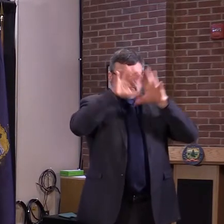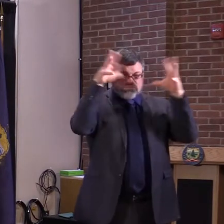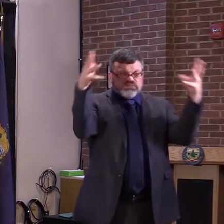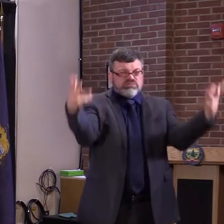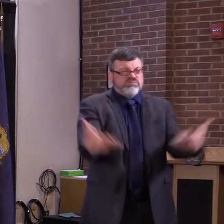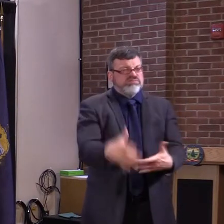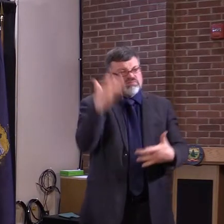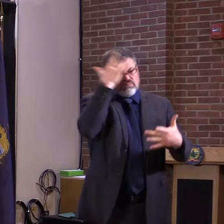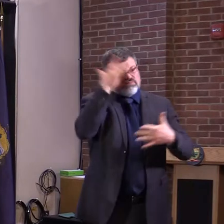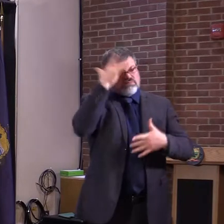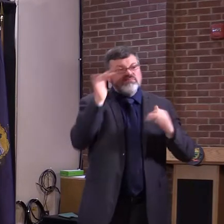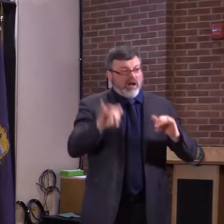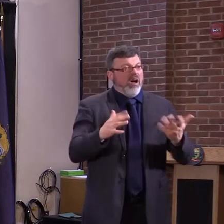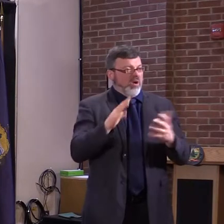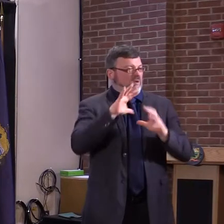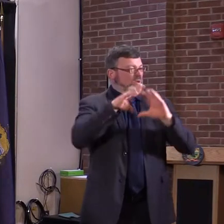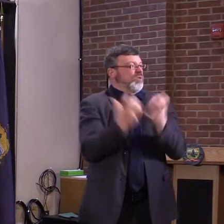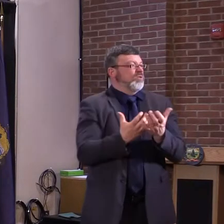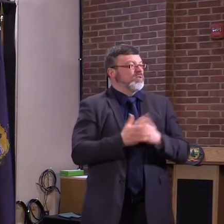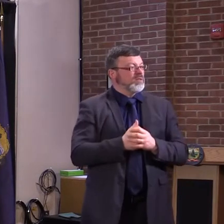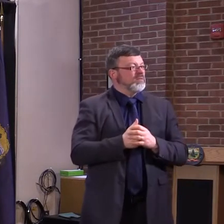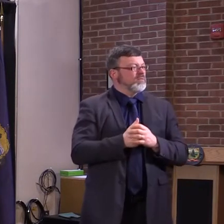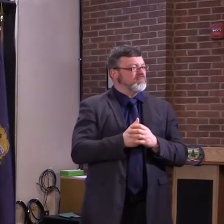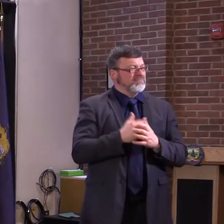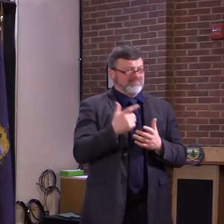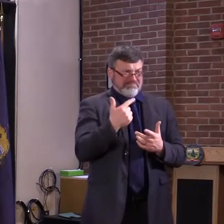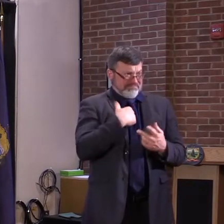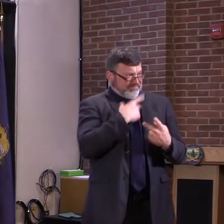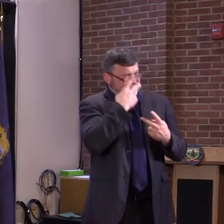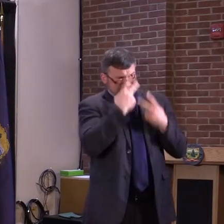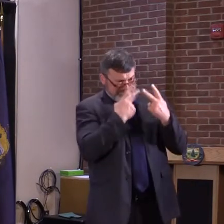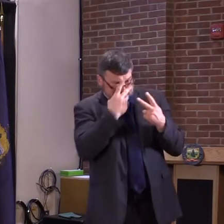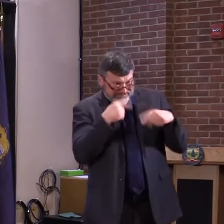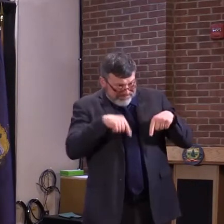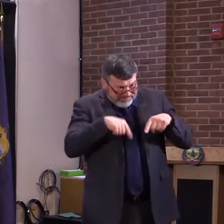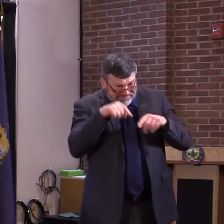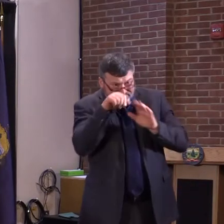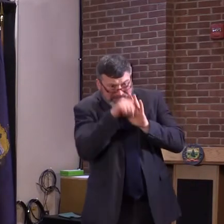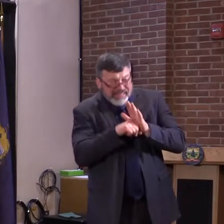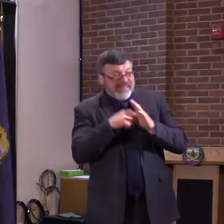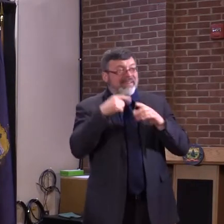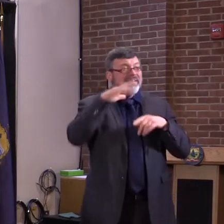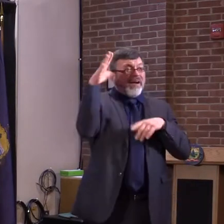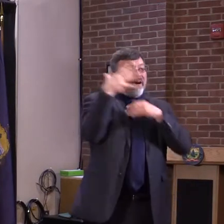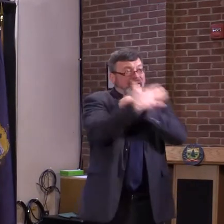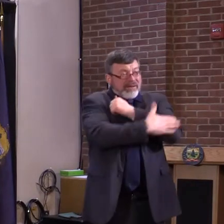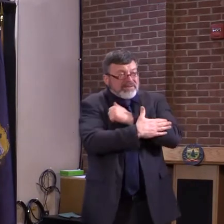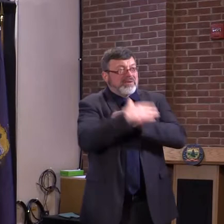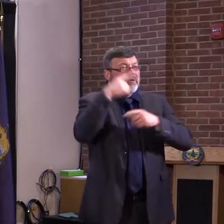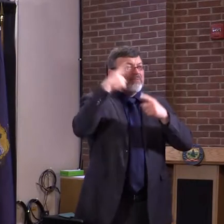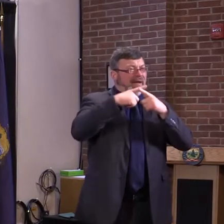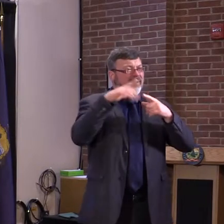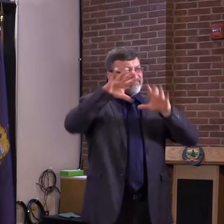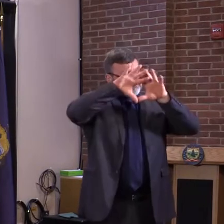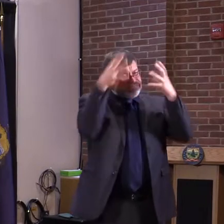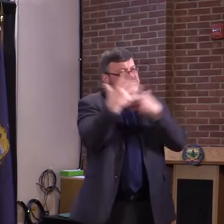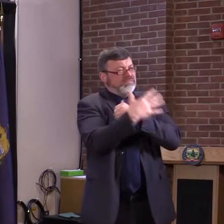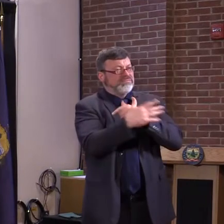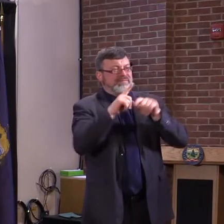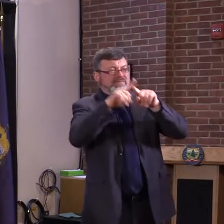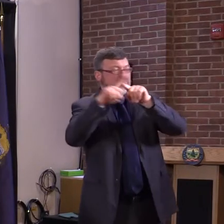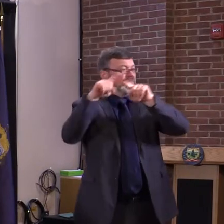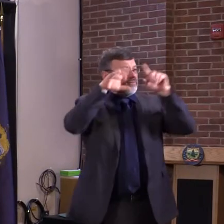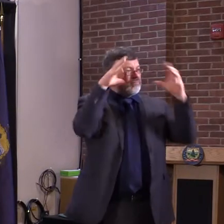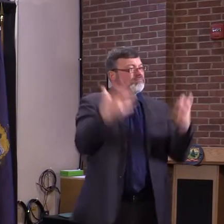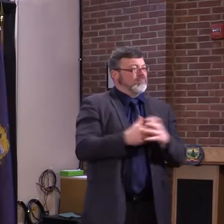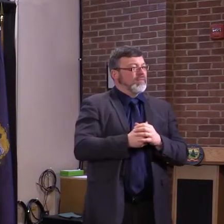in real time. Decisions that have been made regarding the number and timing of the doses of vaccine were based